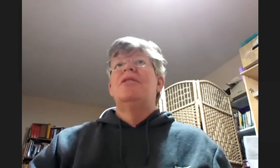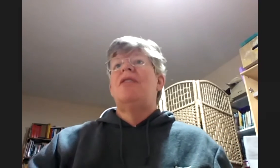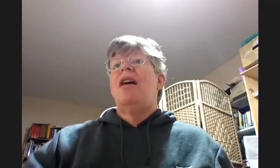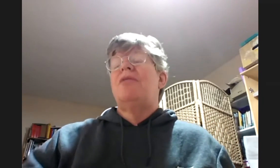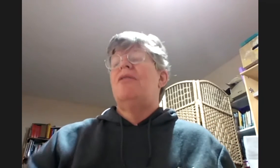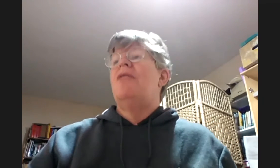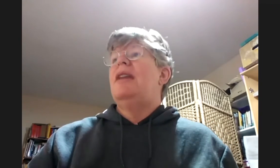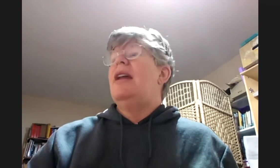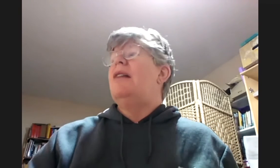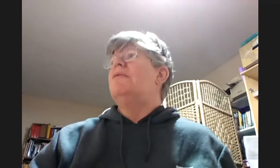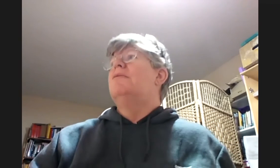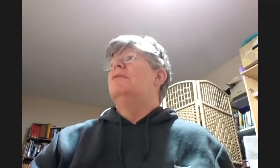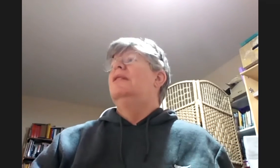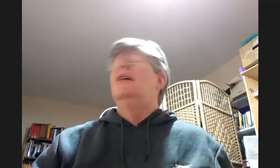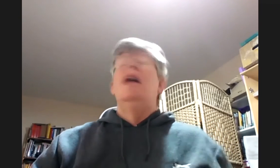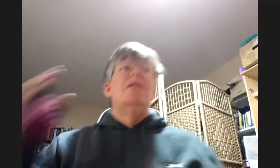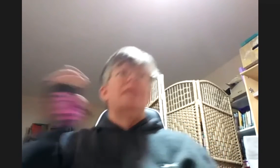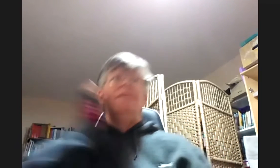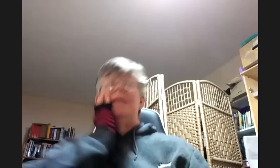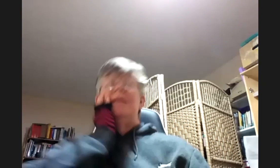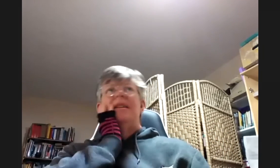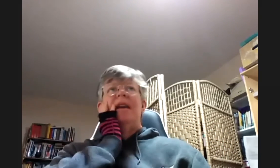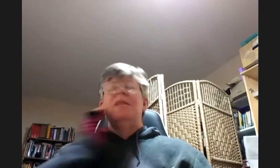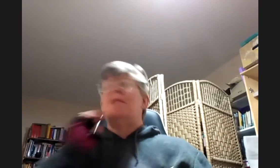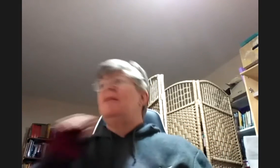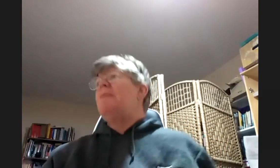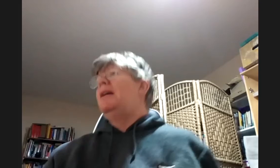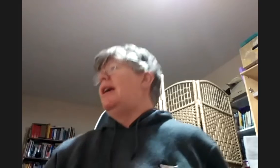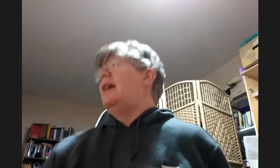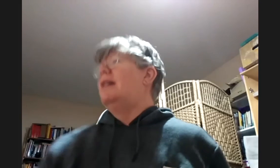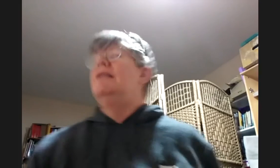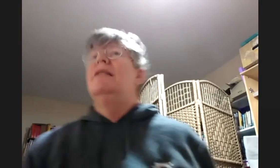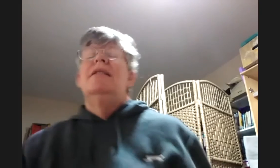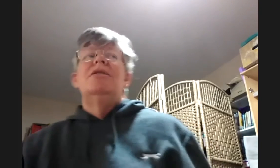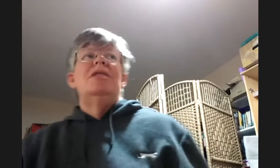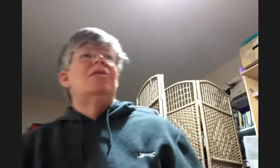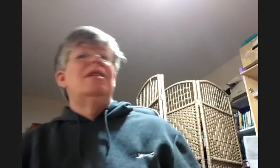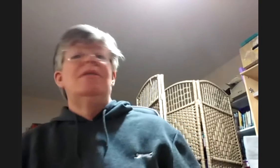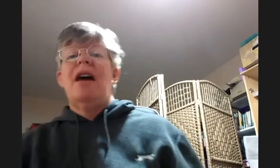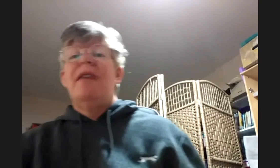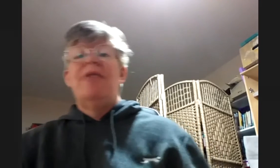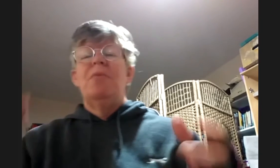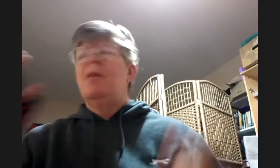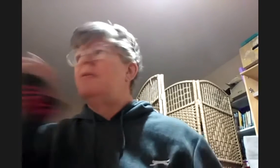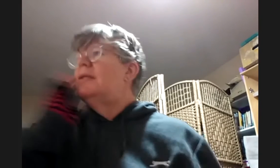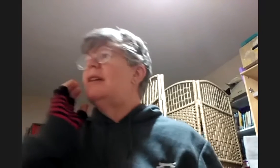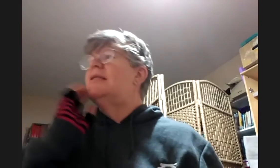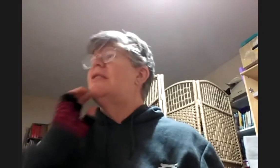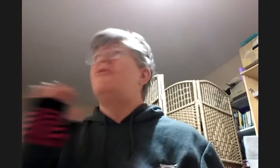cock crow and thought, oh, it must be time to go lay my egg, and she trundled off home. What was I so